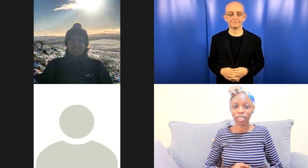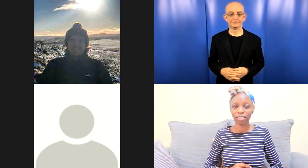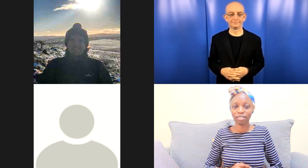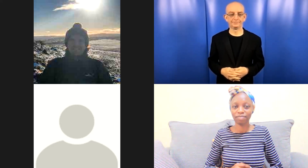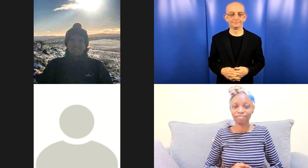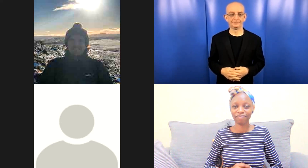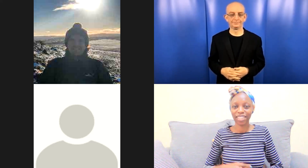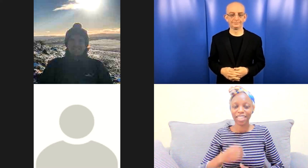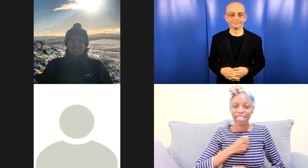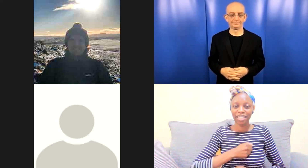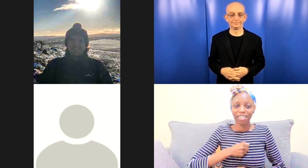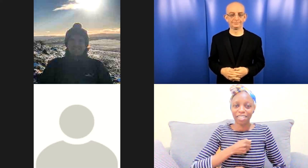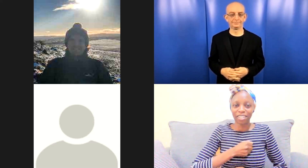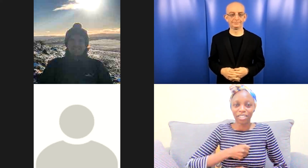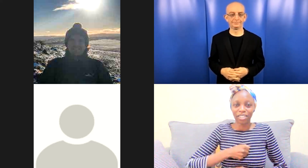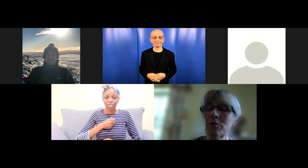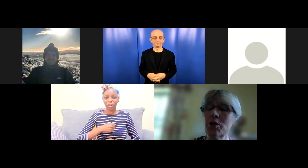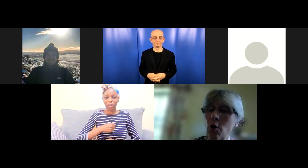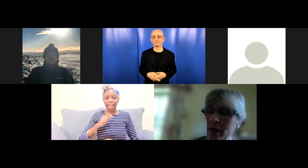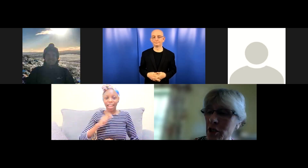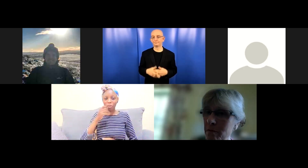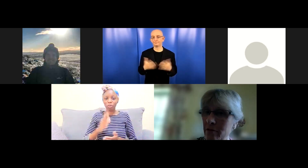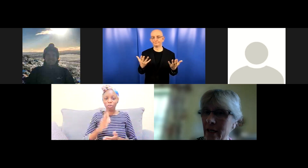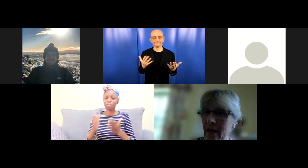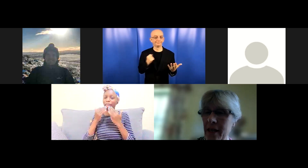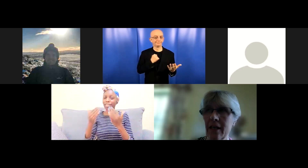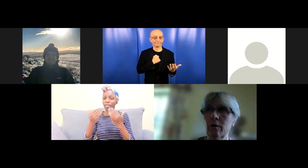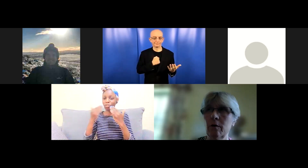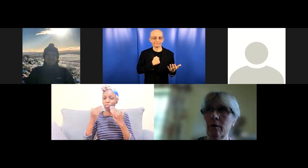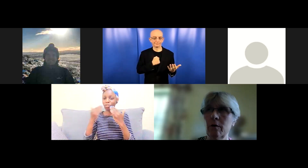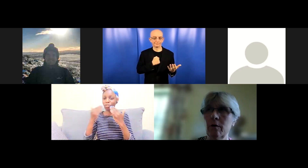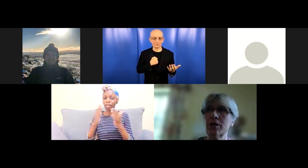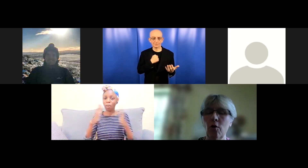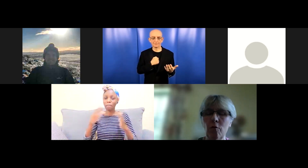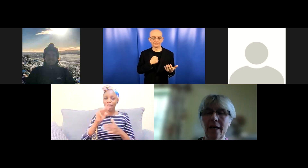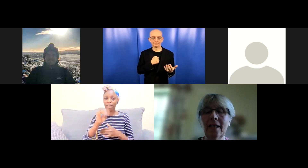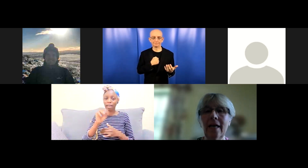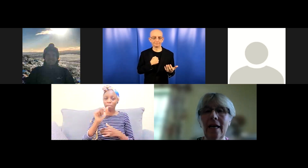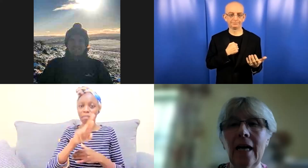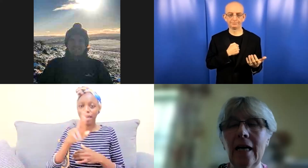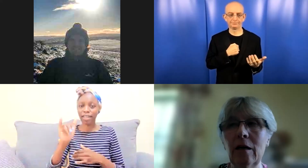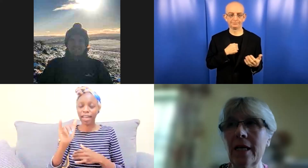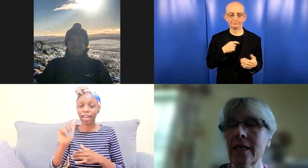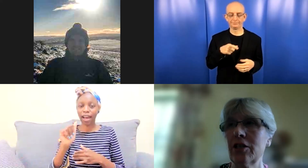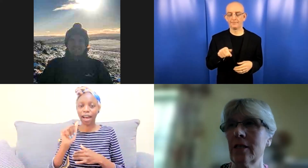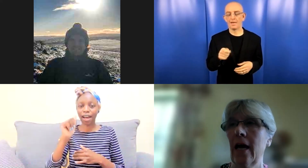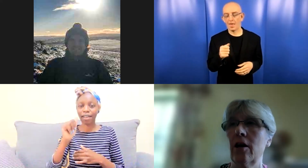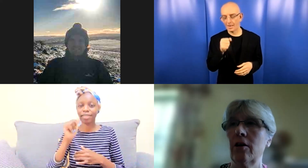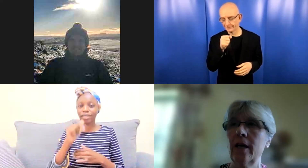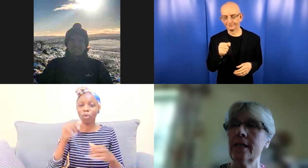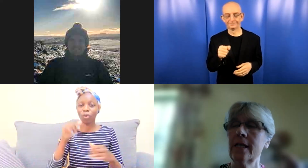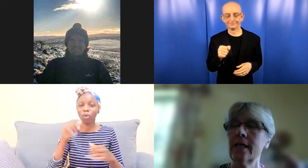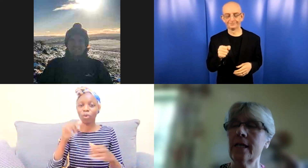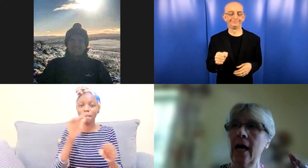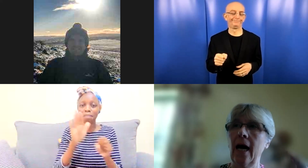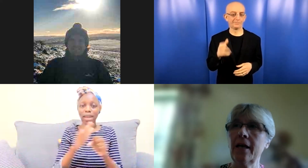Sorry, my mic was on mute. Thank you so much, Maria. I think there were so many messages there,